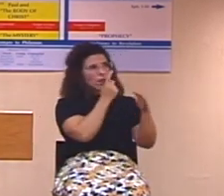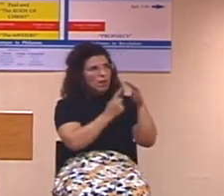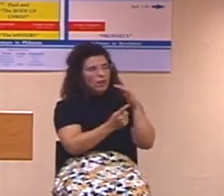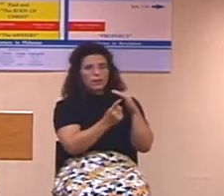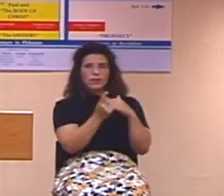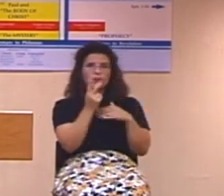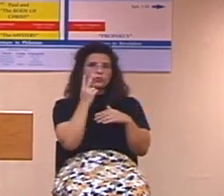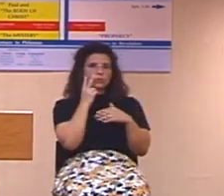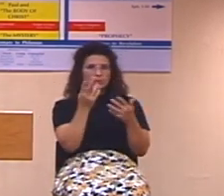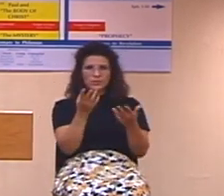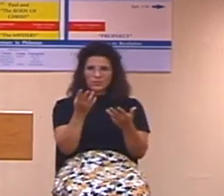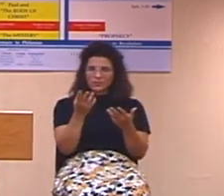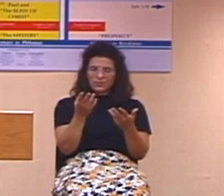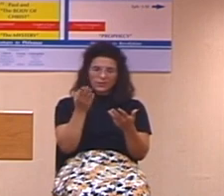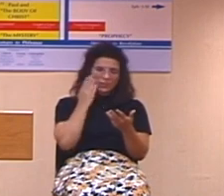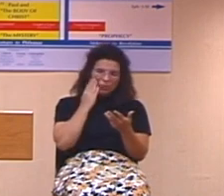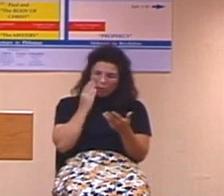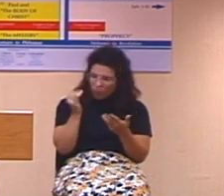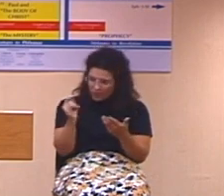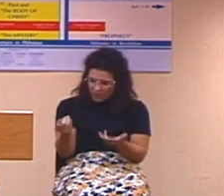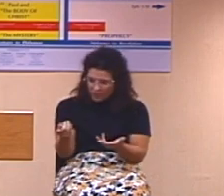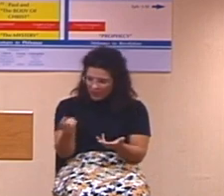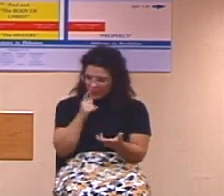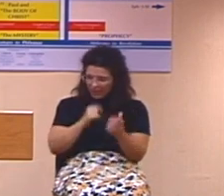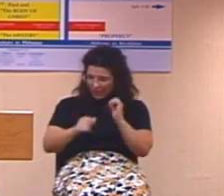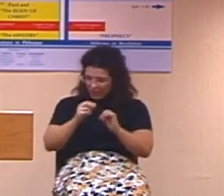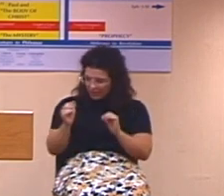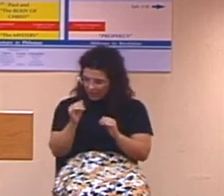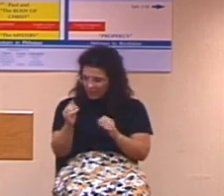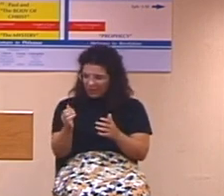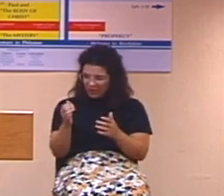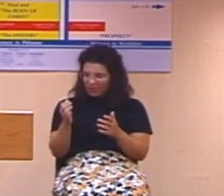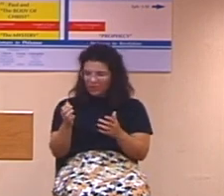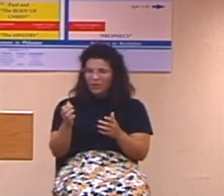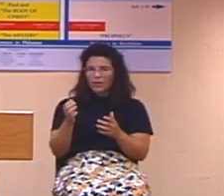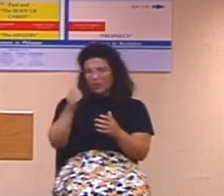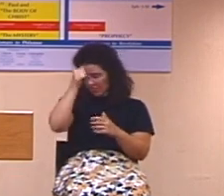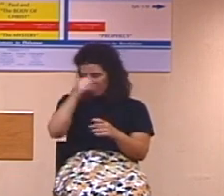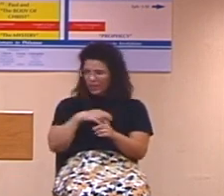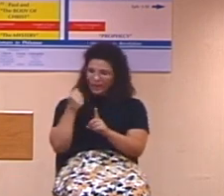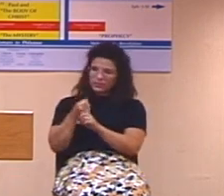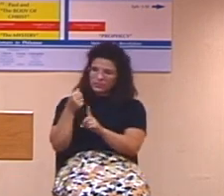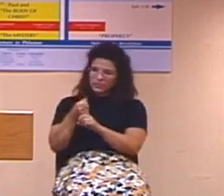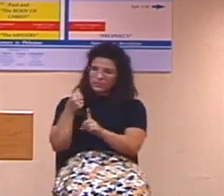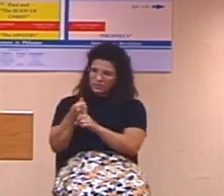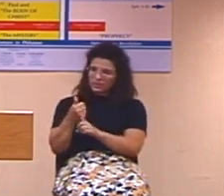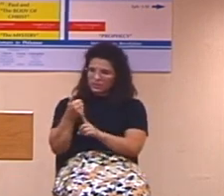Look at this guy over here. He says he knows it and he's not acting. You know, it's like,